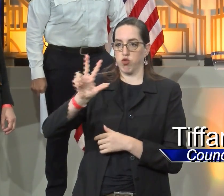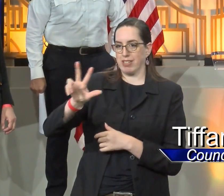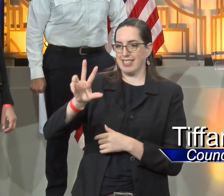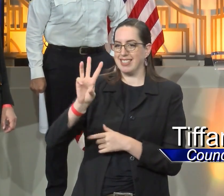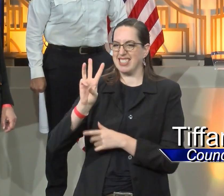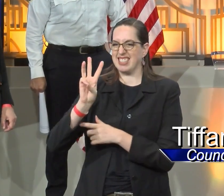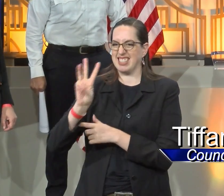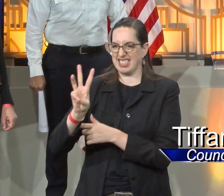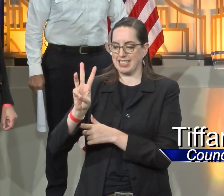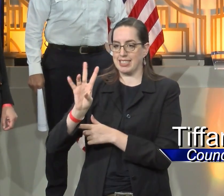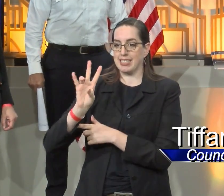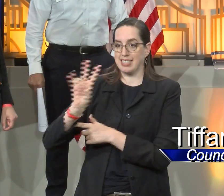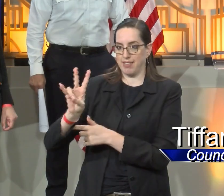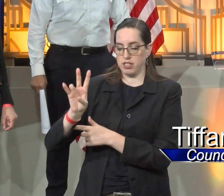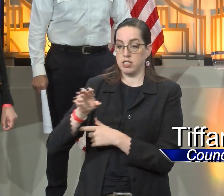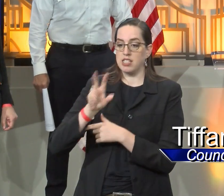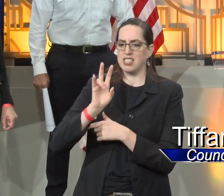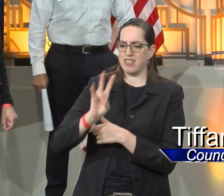7736,